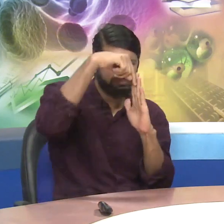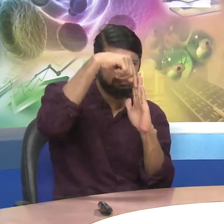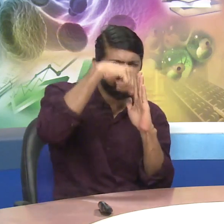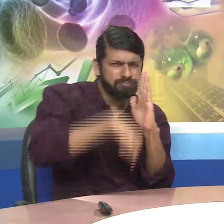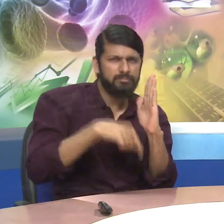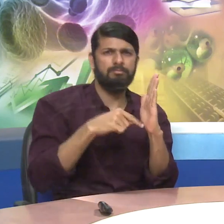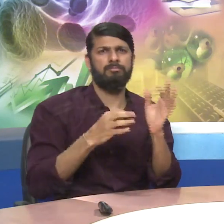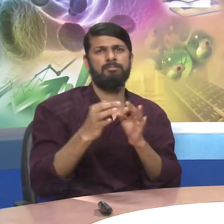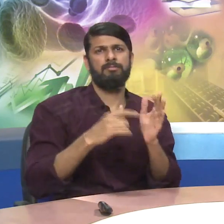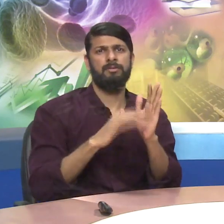law of the land.